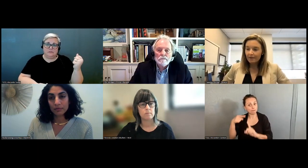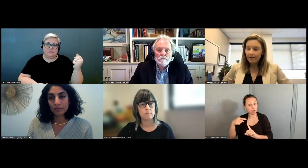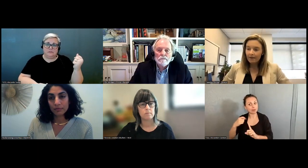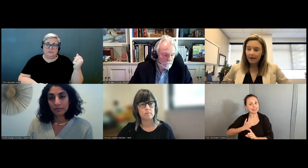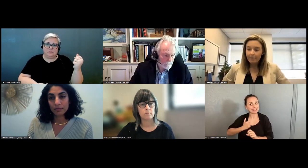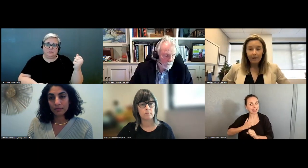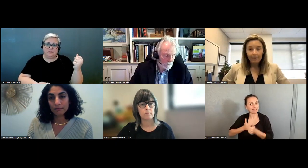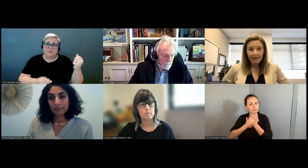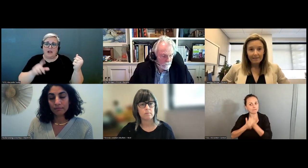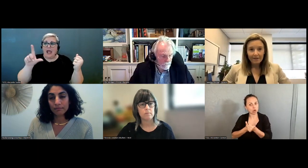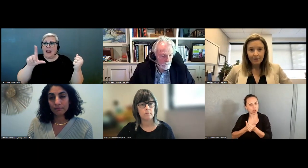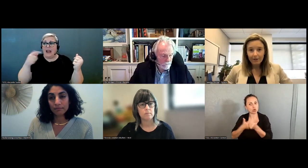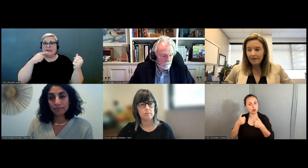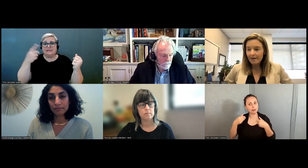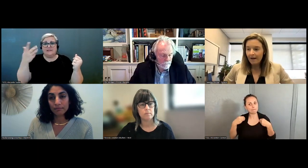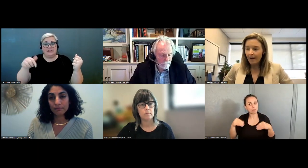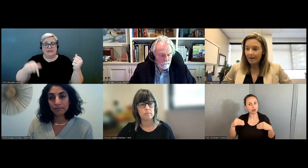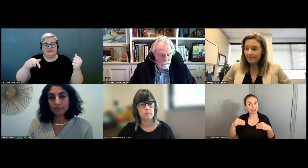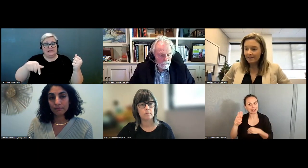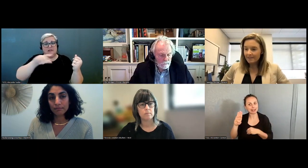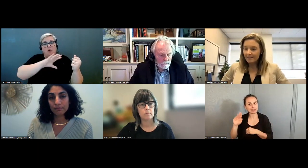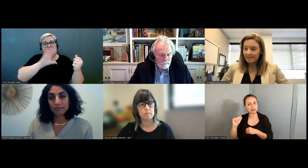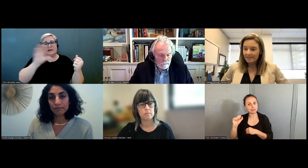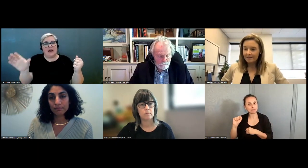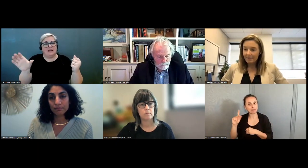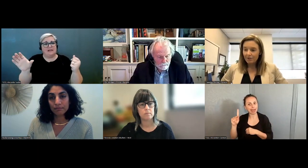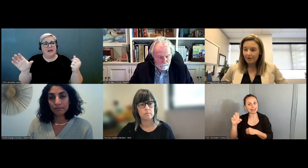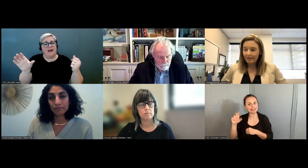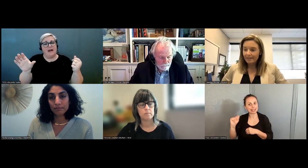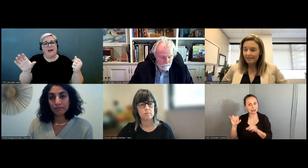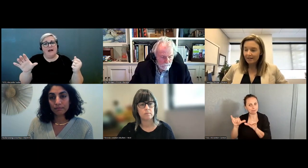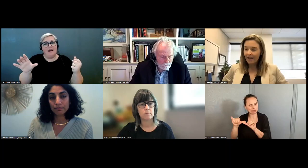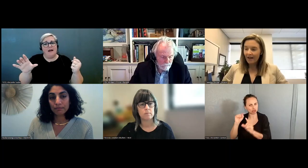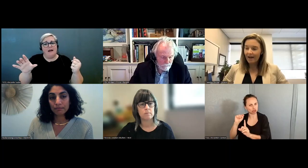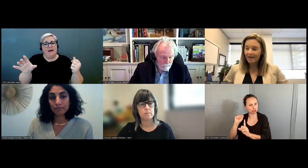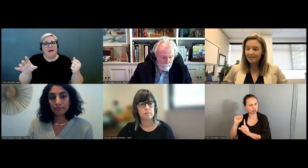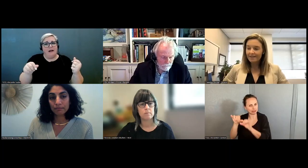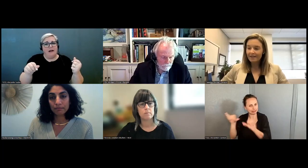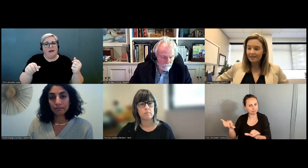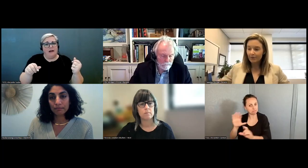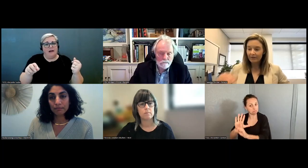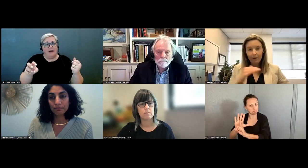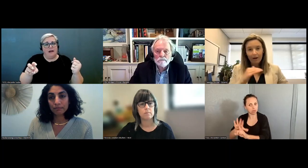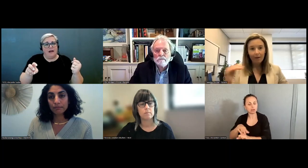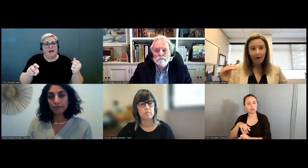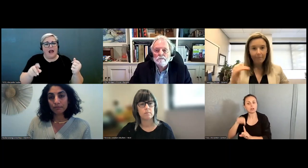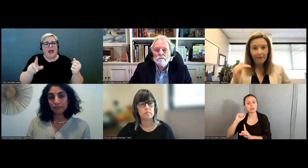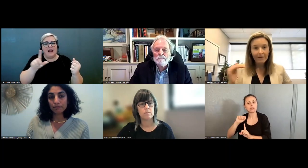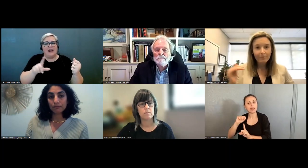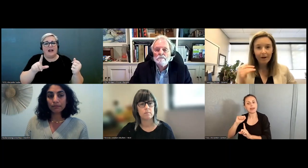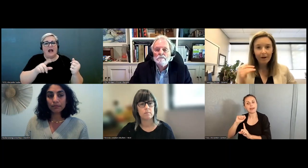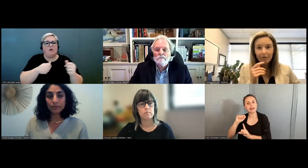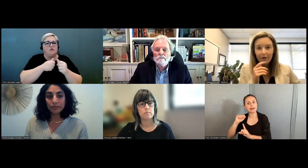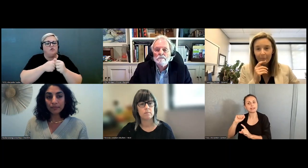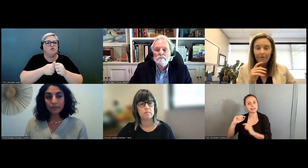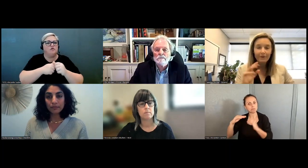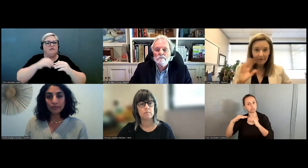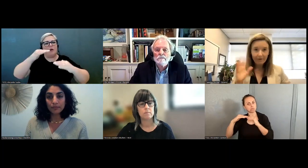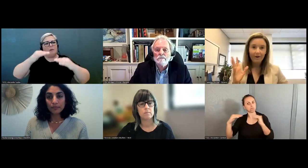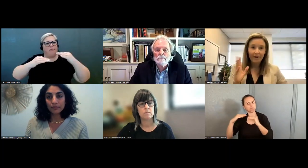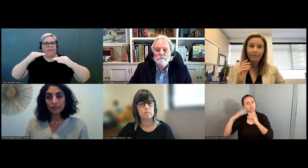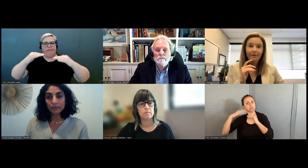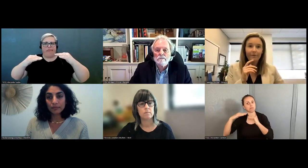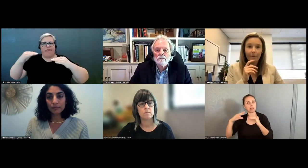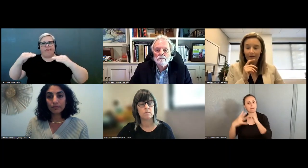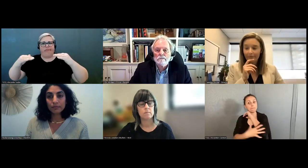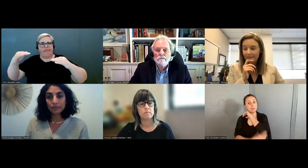we use the market basket measure. This is a measure that it's sort of a benchmark of poverty.